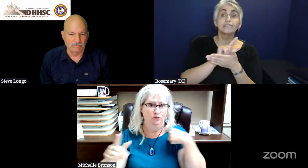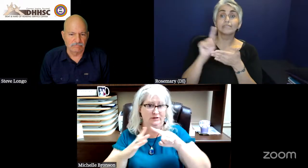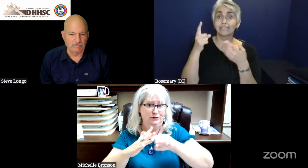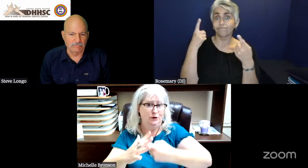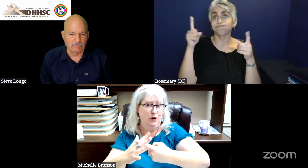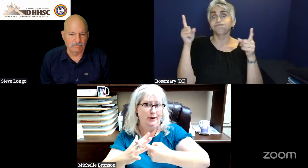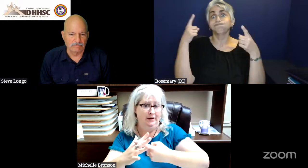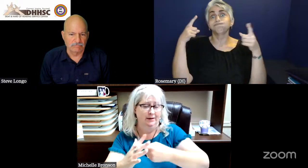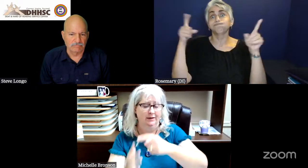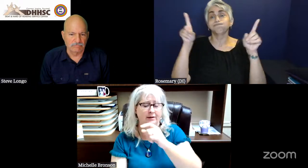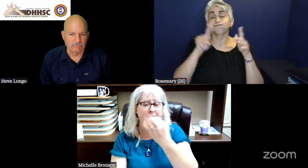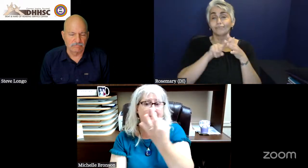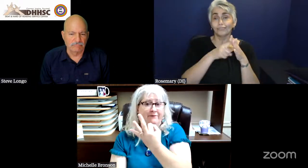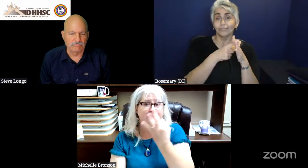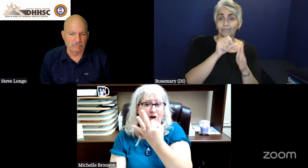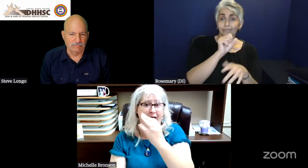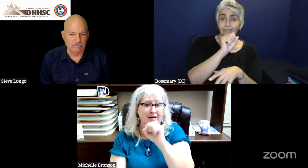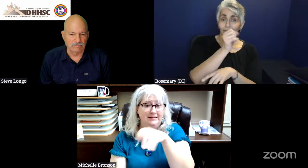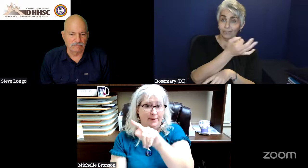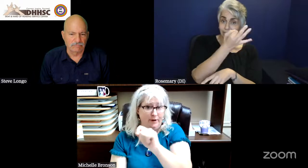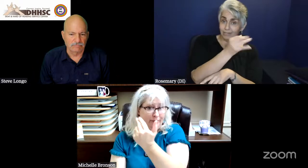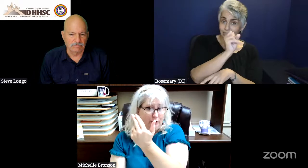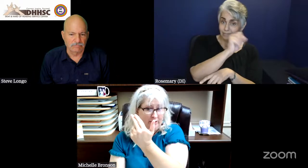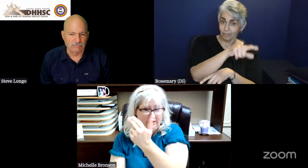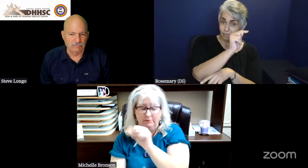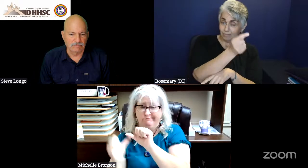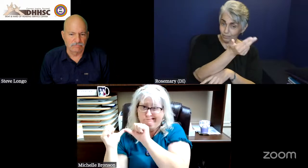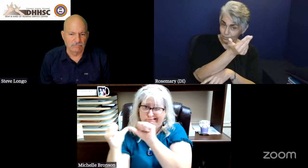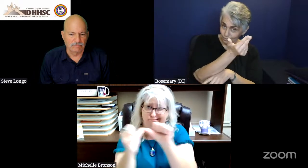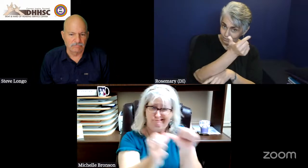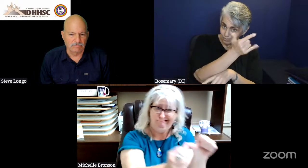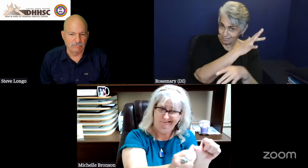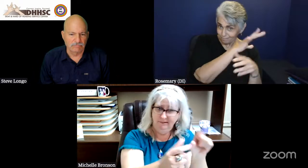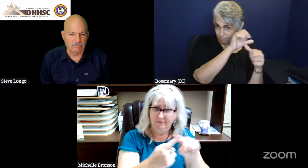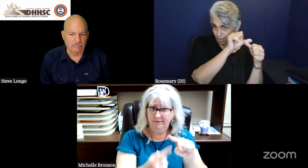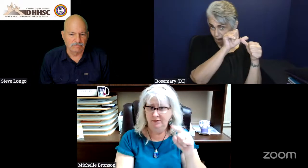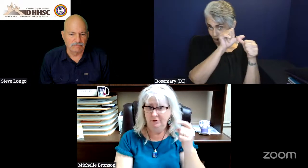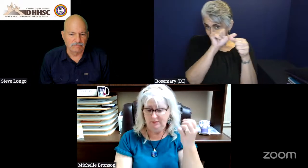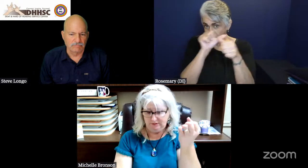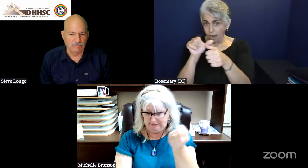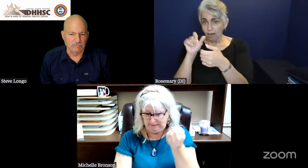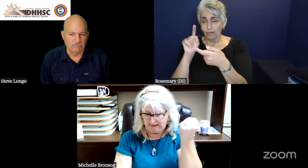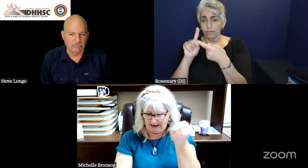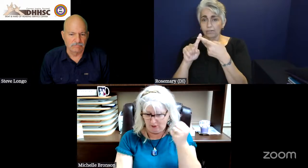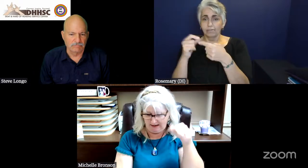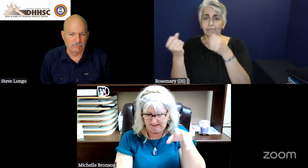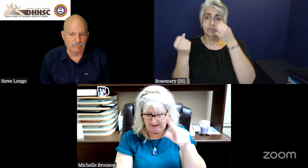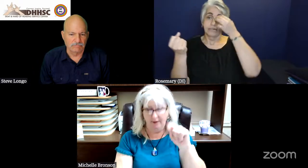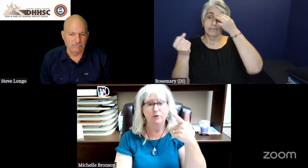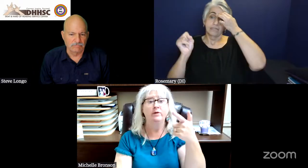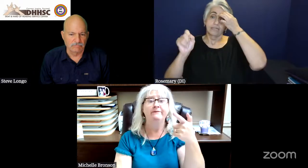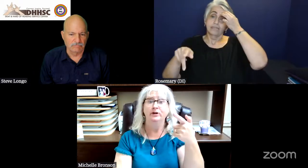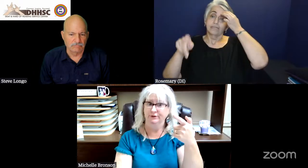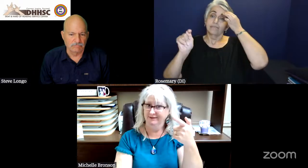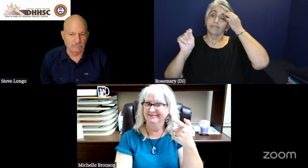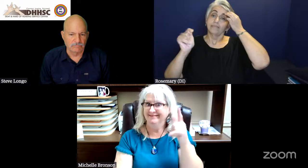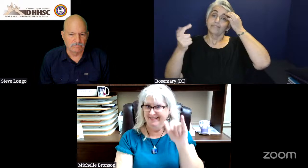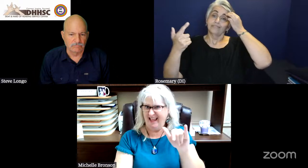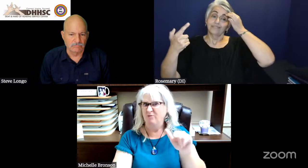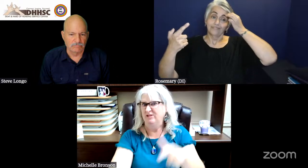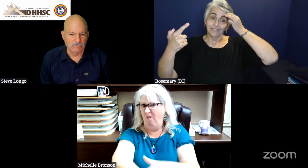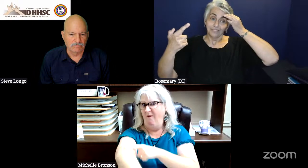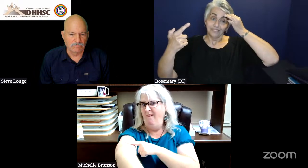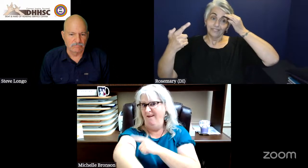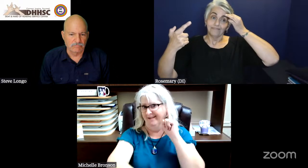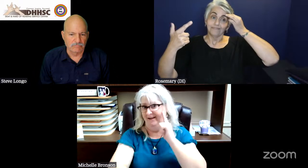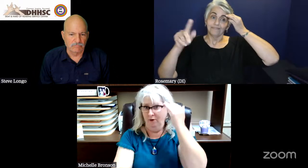it. By the way, Deaf Awareness Week was wonderful. It started September 13th, Friday, and